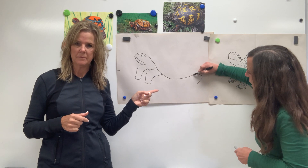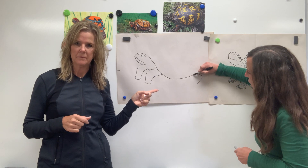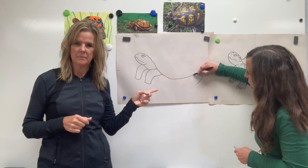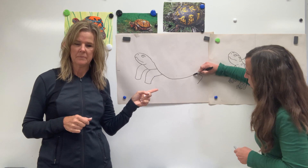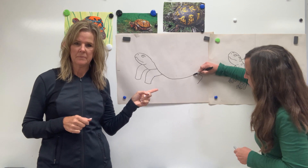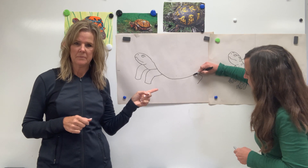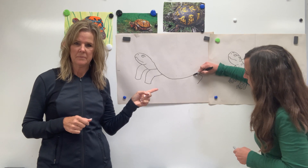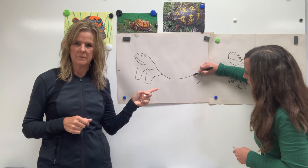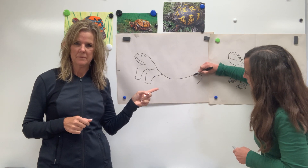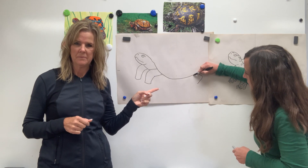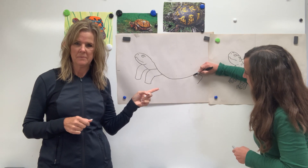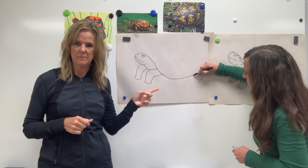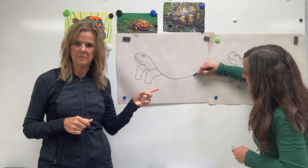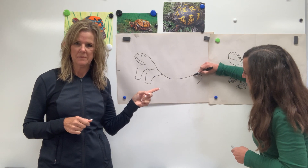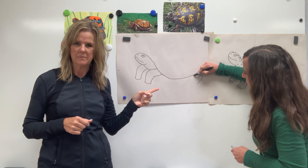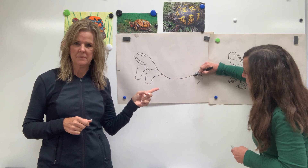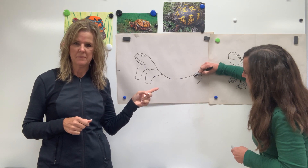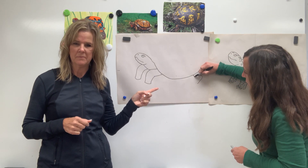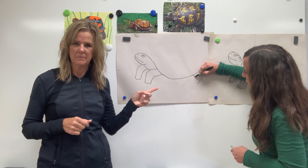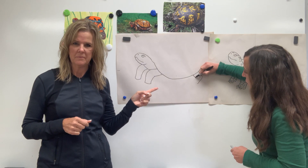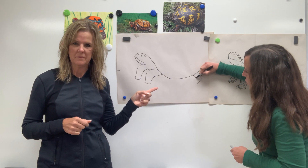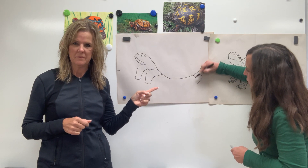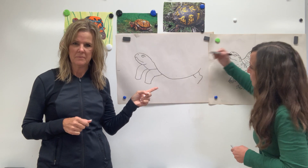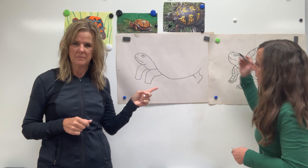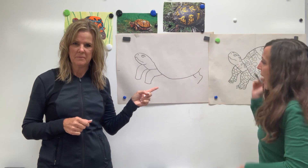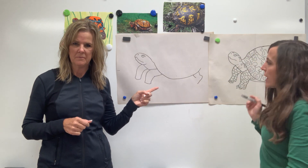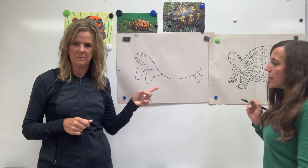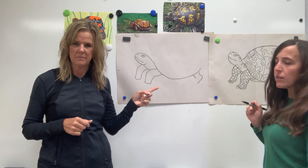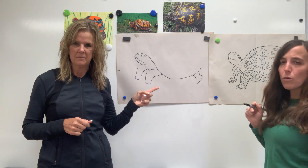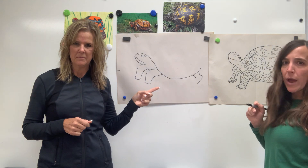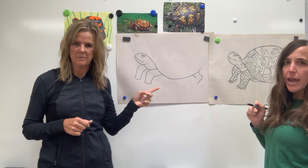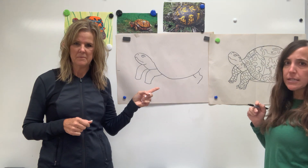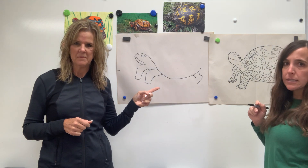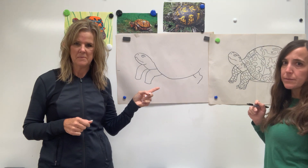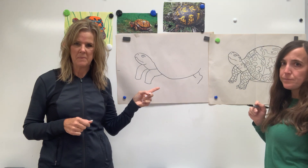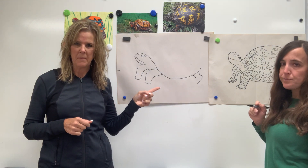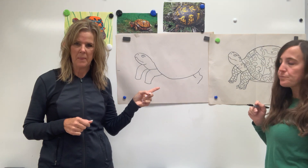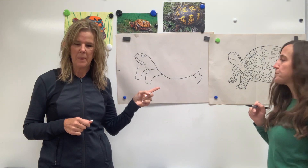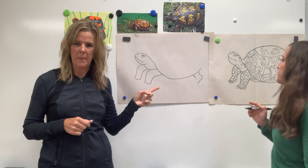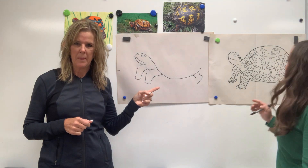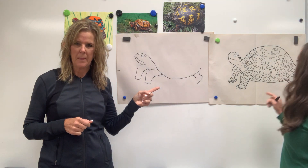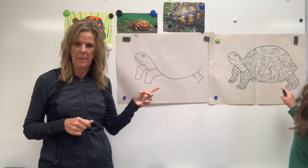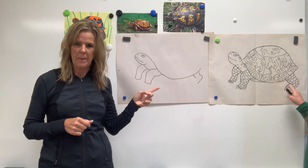gonna make a curve line. This time it's gonna kind of curve back a little ways.